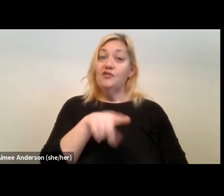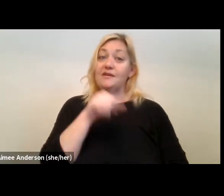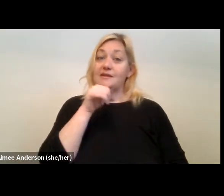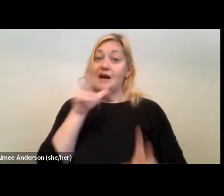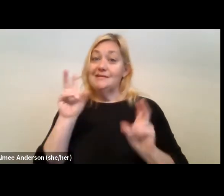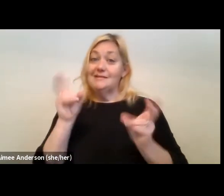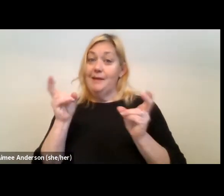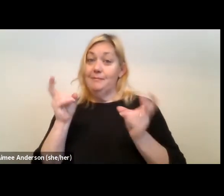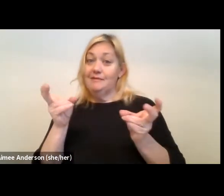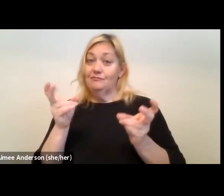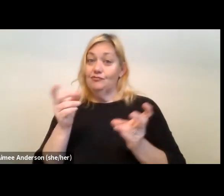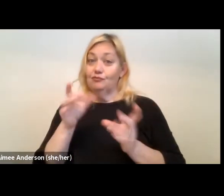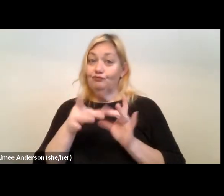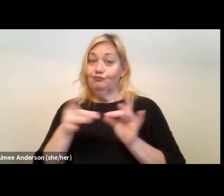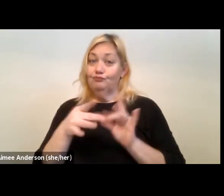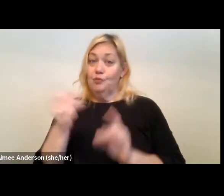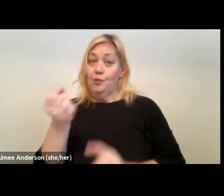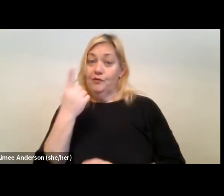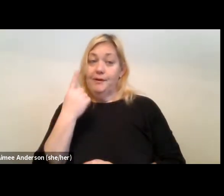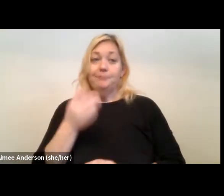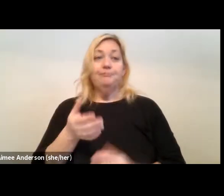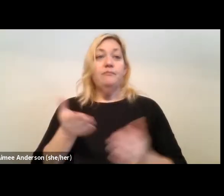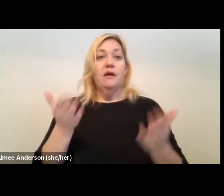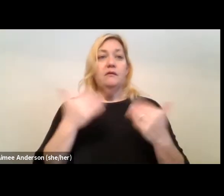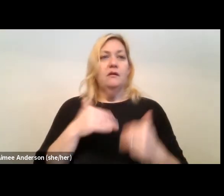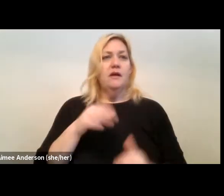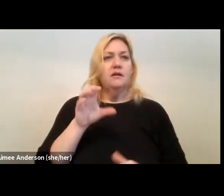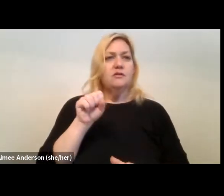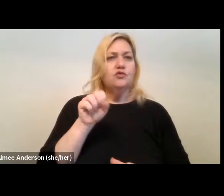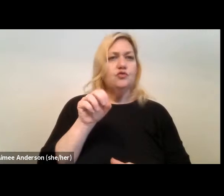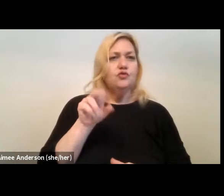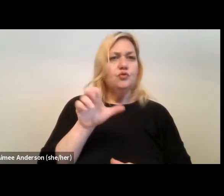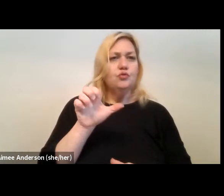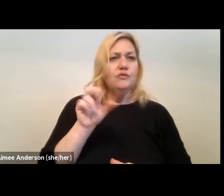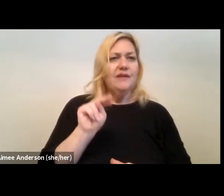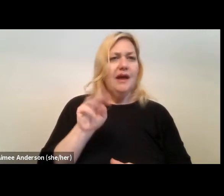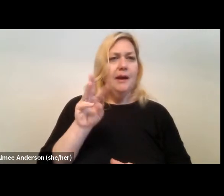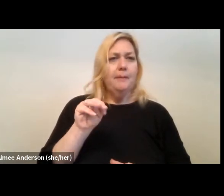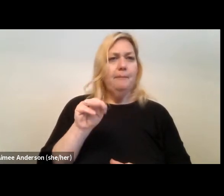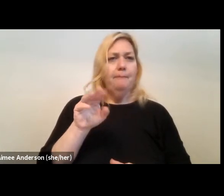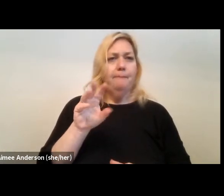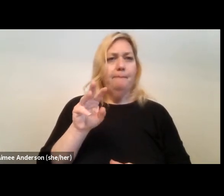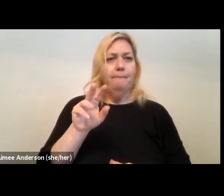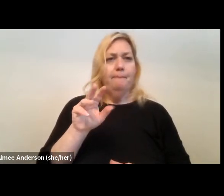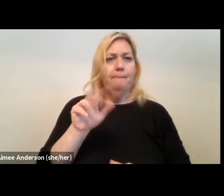Suzanne Mintegi, and I can't see your full name, so I apologize for that.